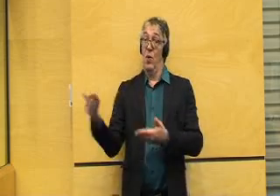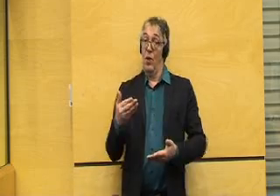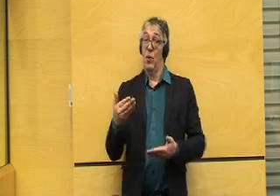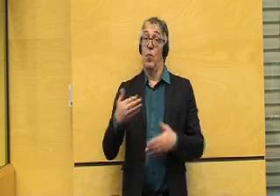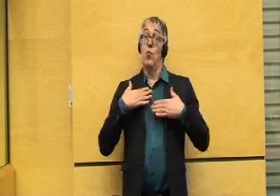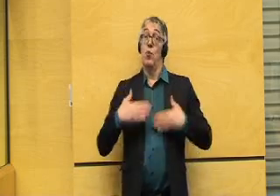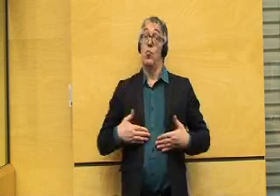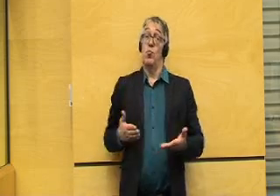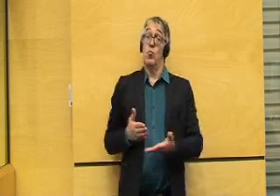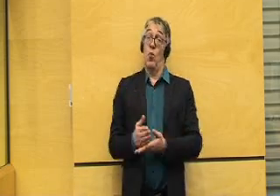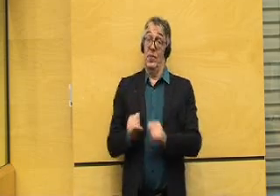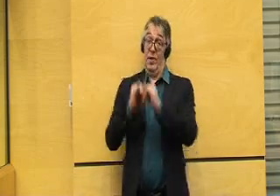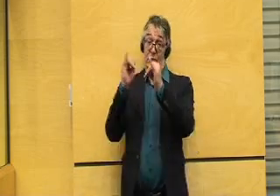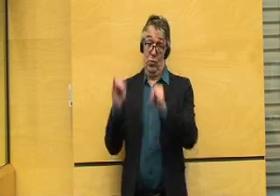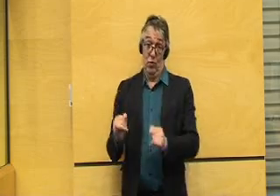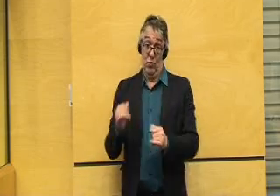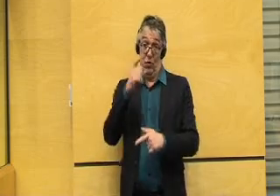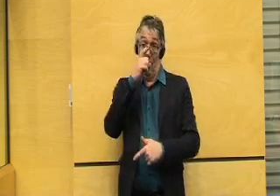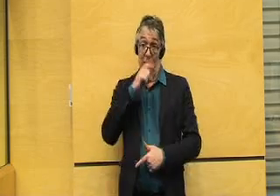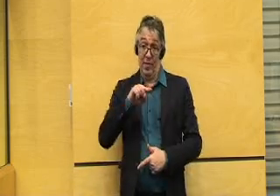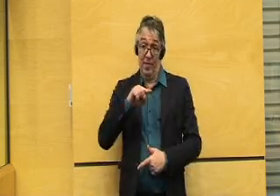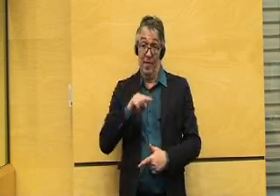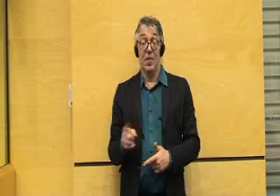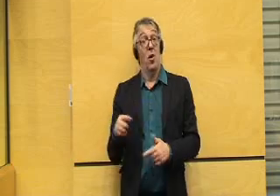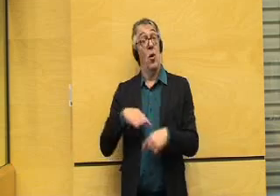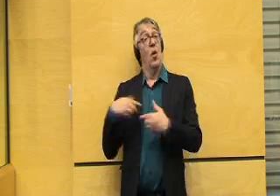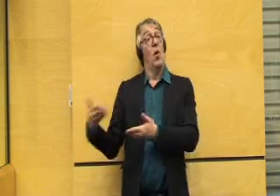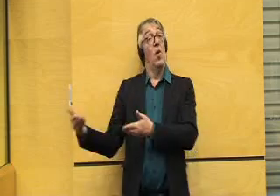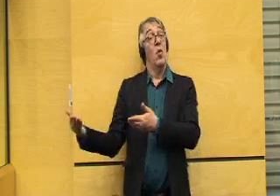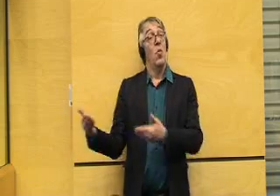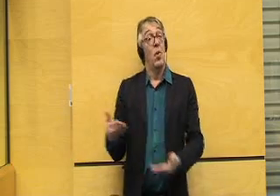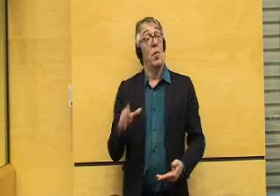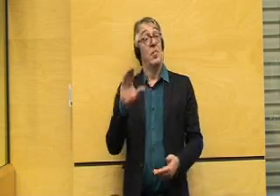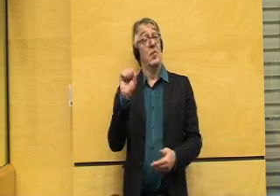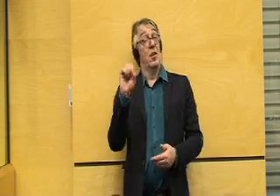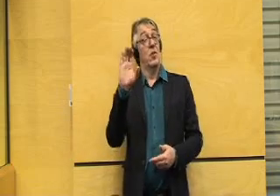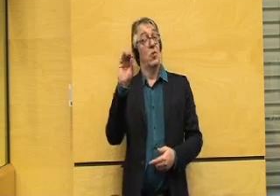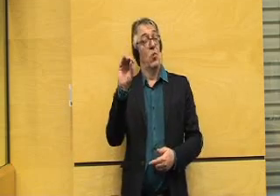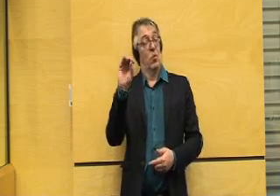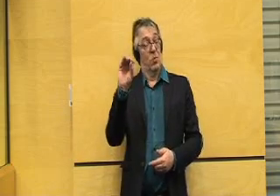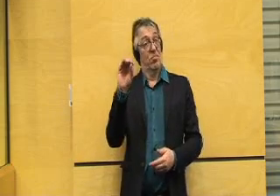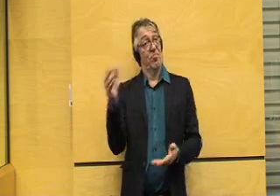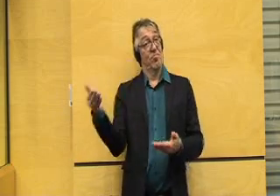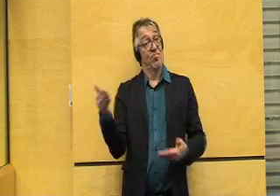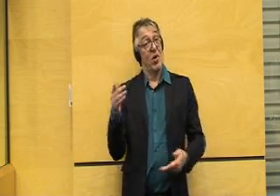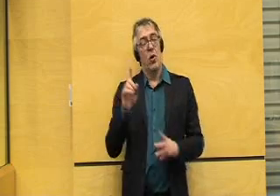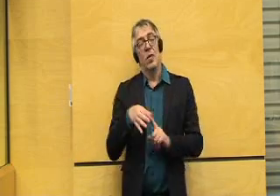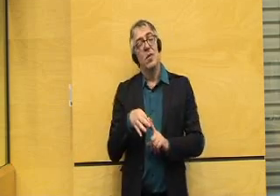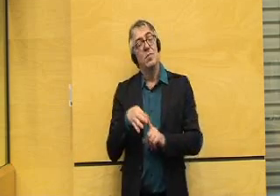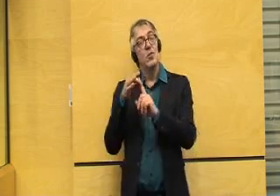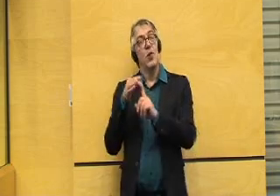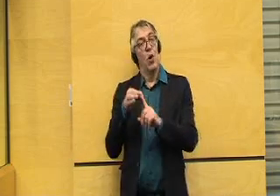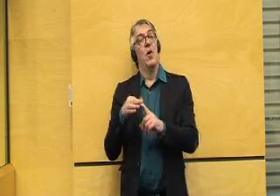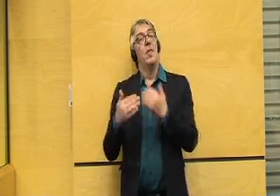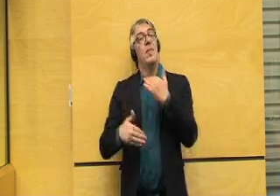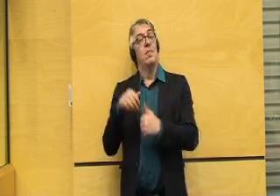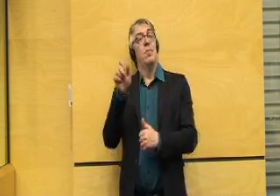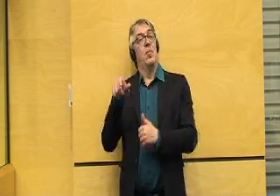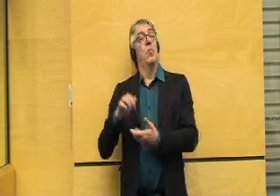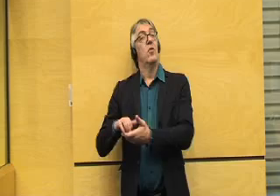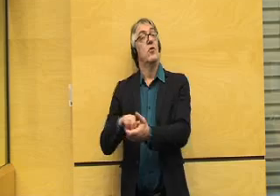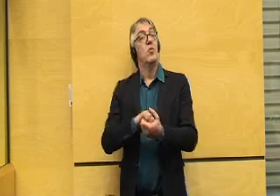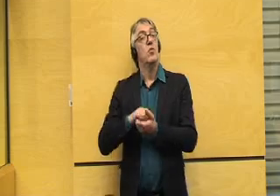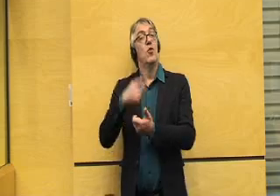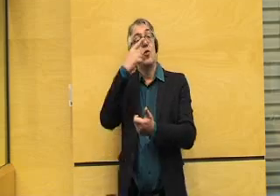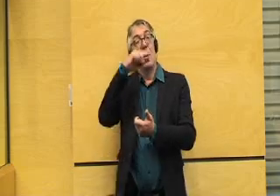of Thailand, colleagues from civil society, especially organizations of persons with disabilities from Thailand. And I would